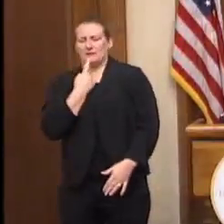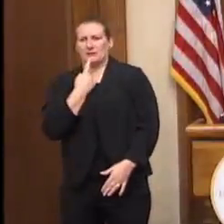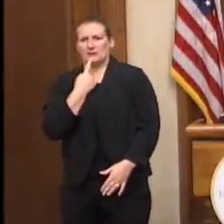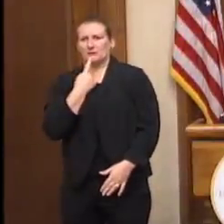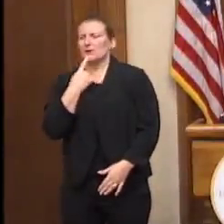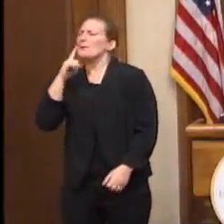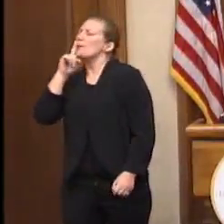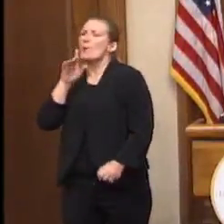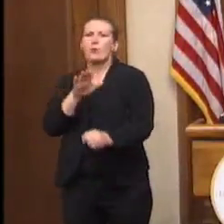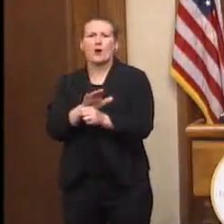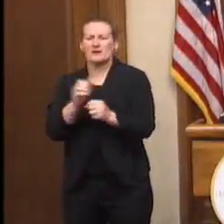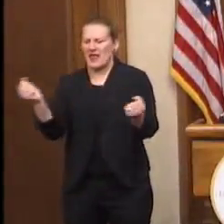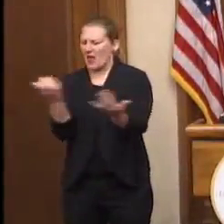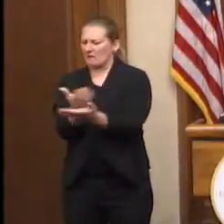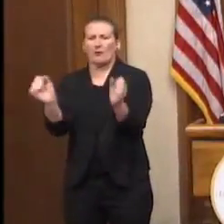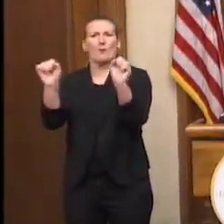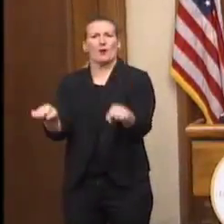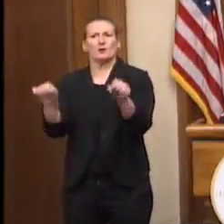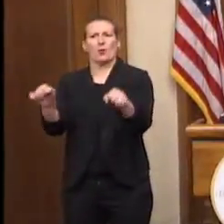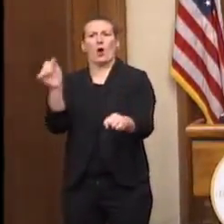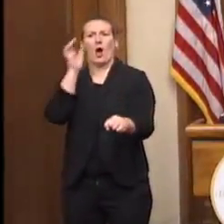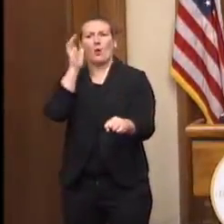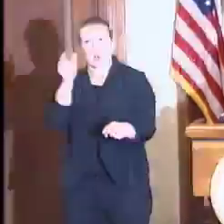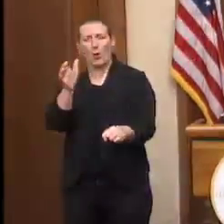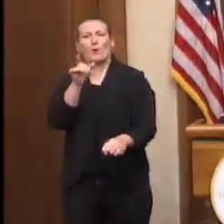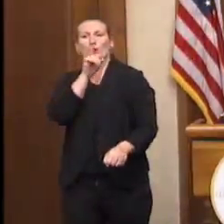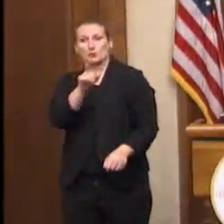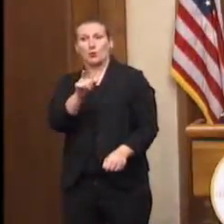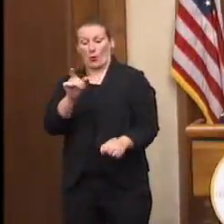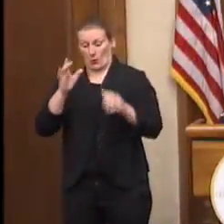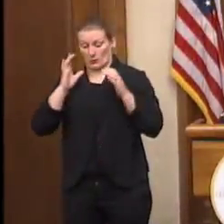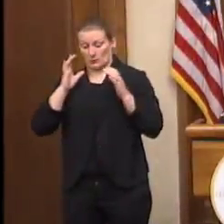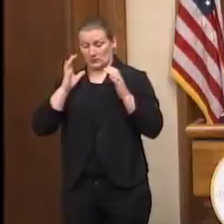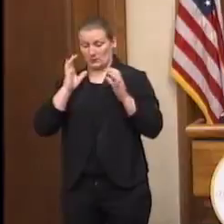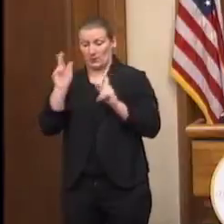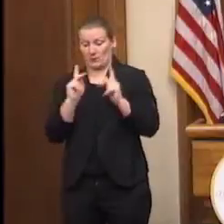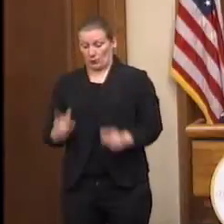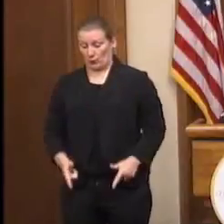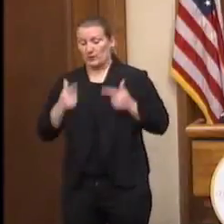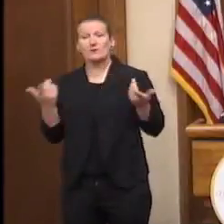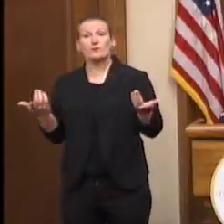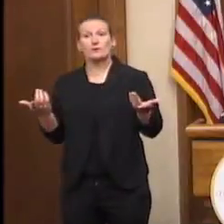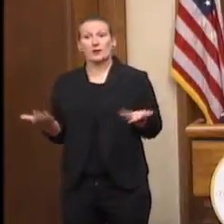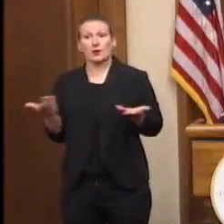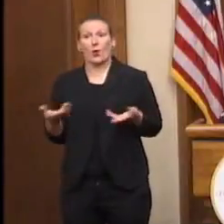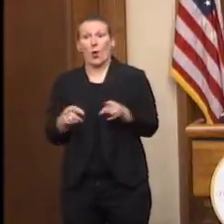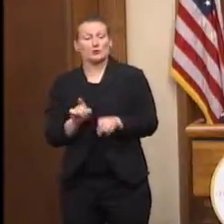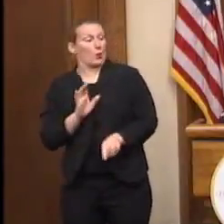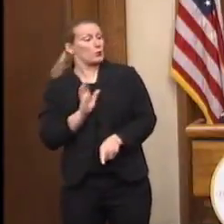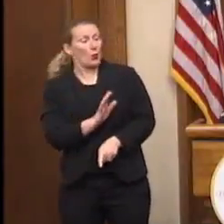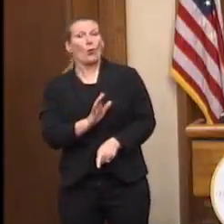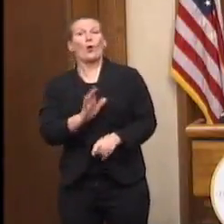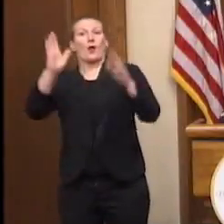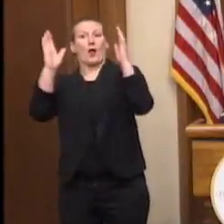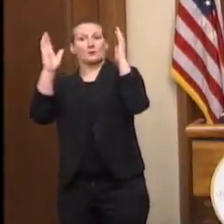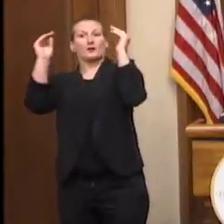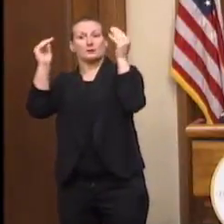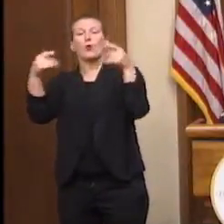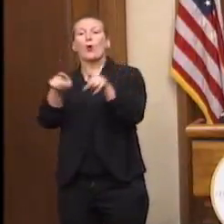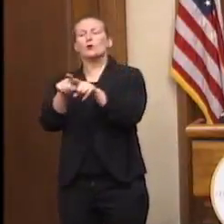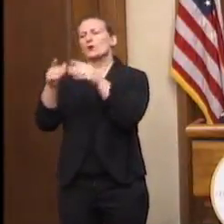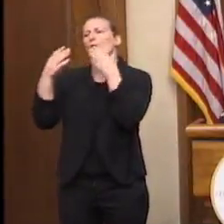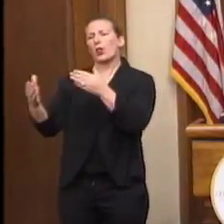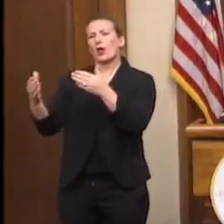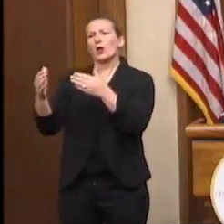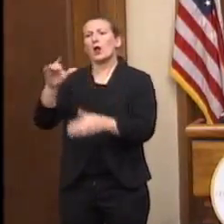power to fulfill your and the citizens' expectations. I also want to thank Lieutenant Colonel